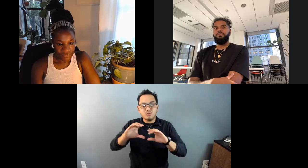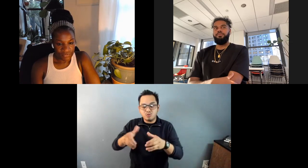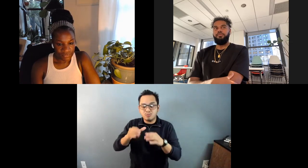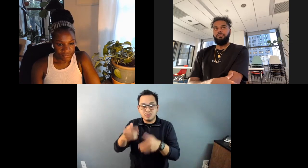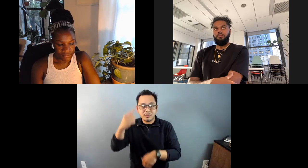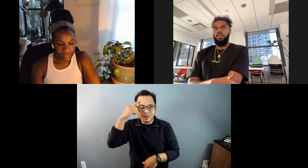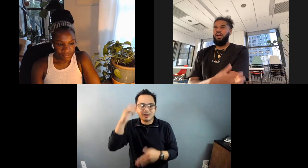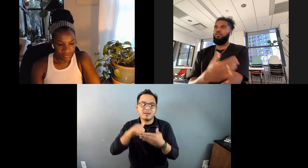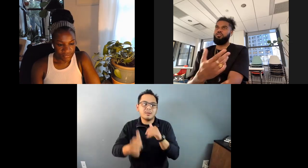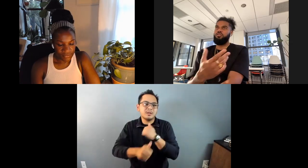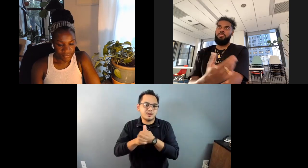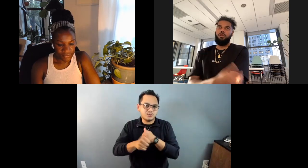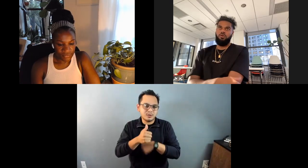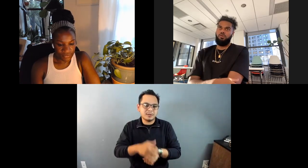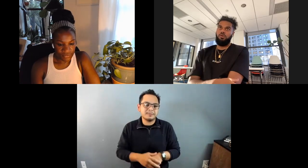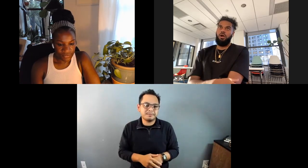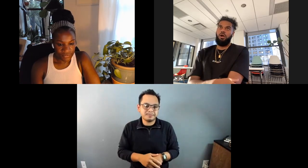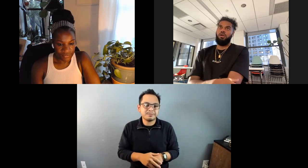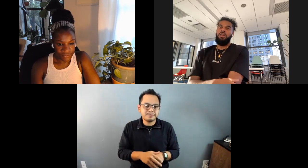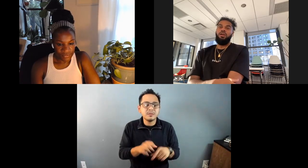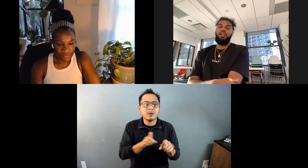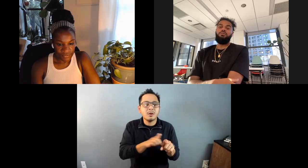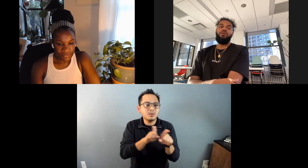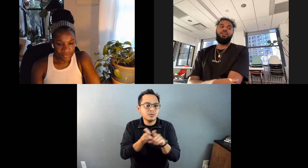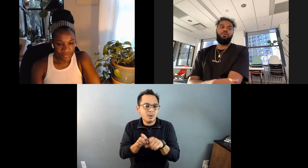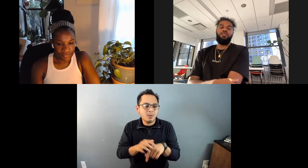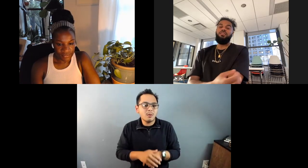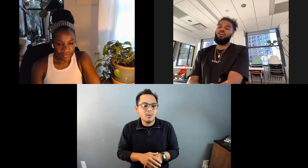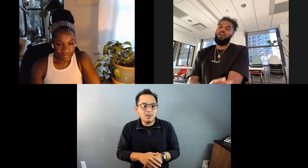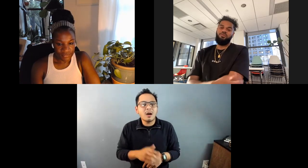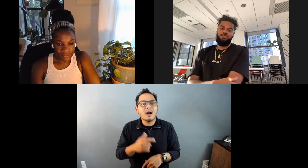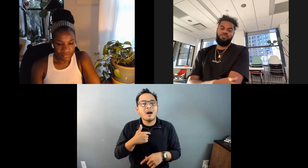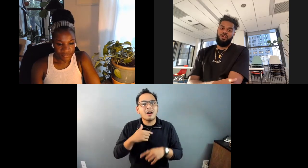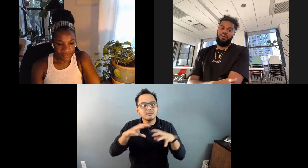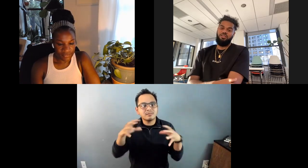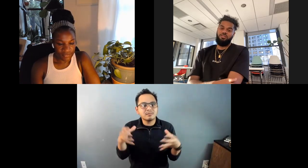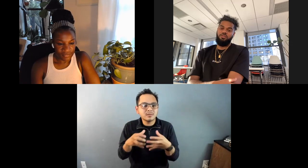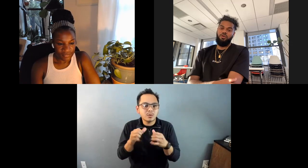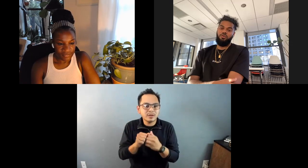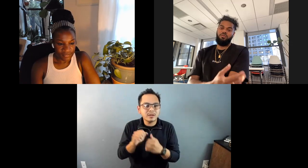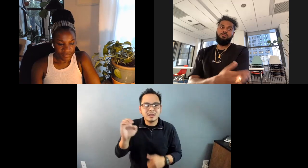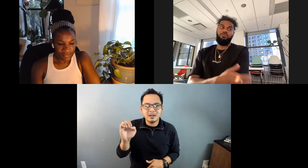like trying to figure out how to maneuver through that stuff. And, you know, and I think